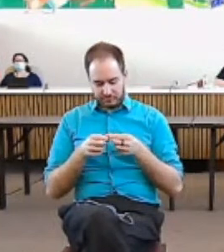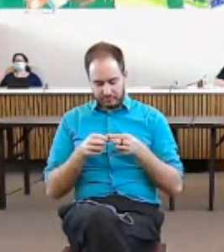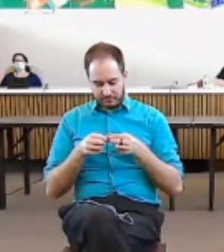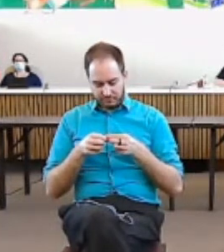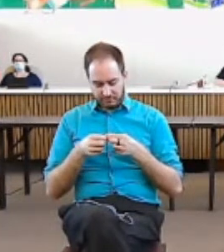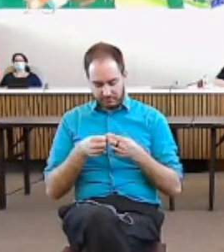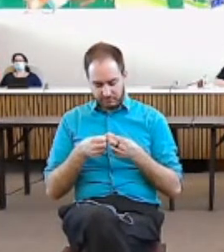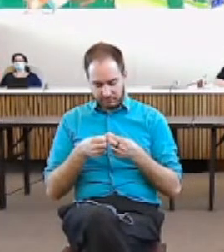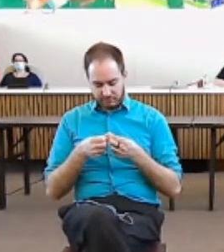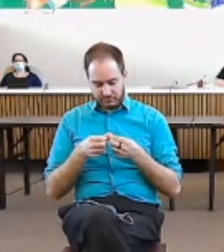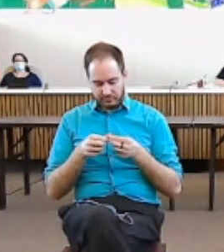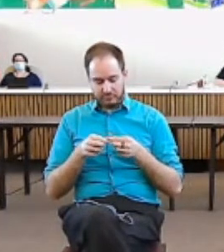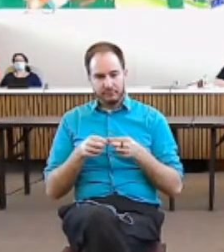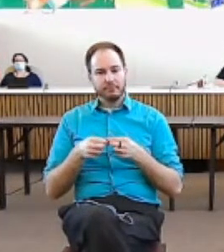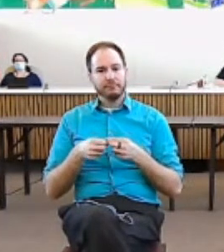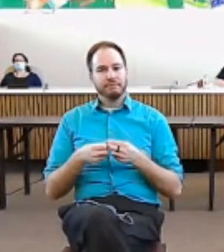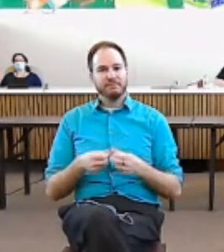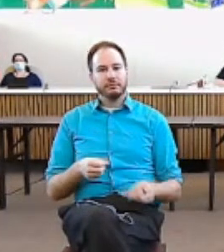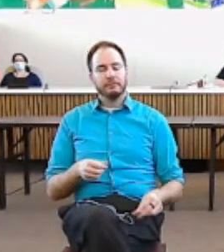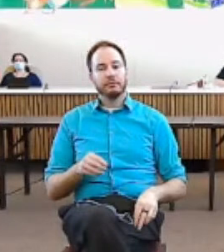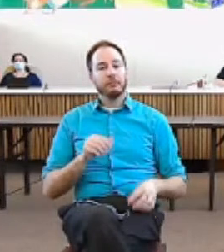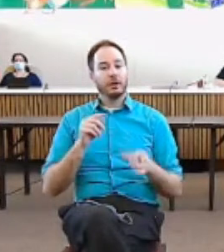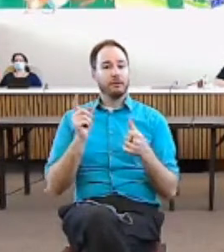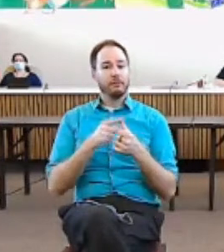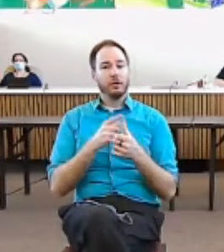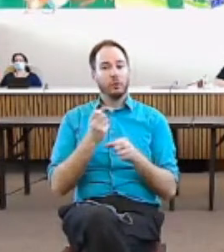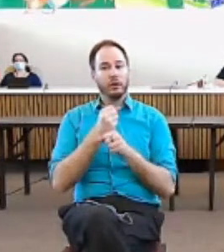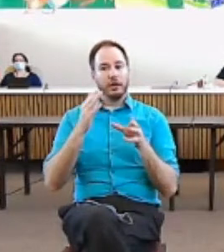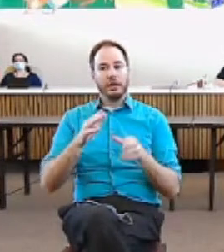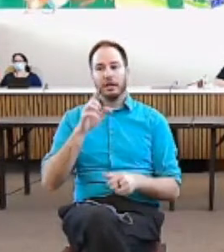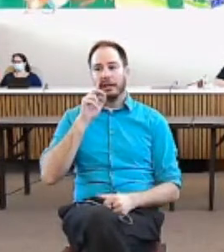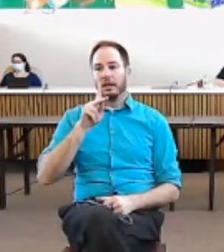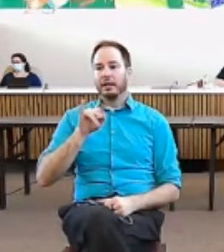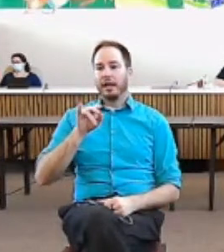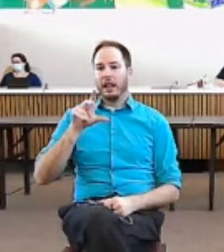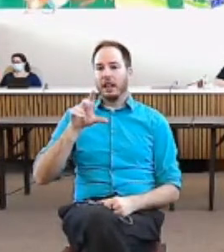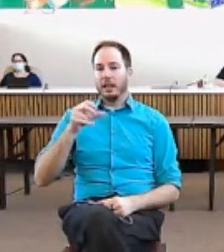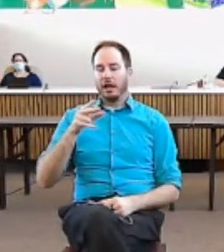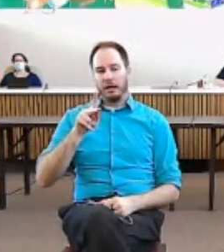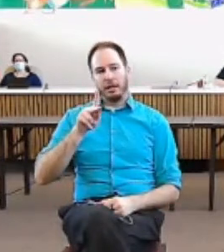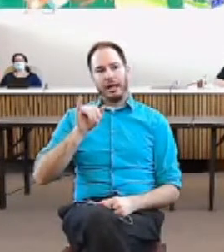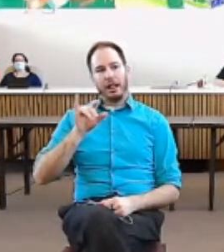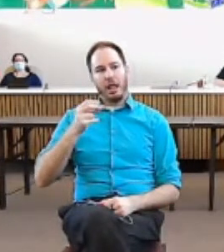Our first scholarship winner this evening is Kayla Dangler. Kayla, would you come up, please?